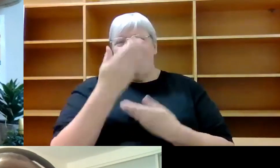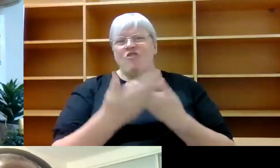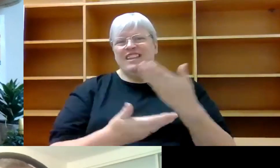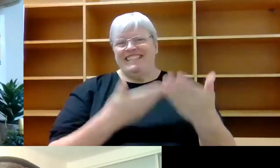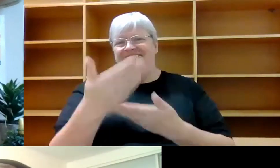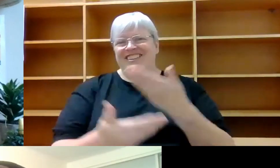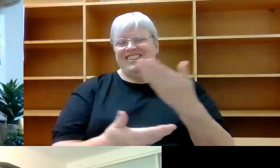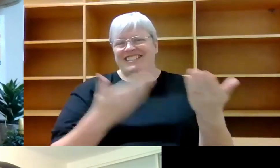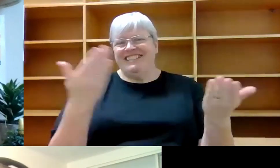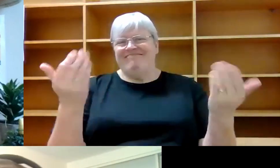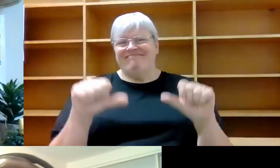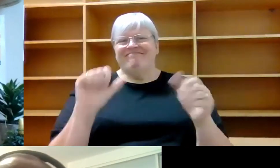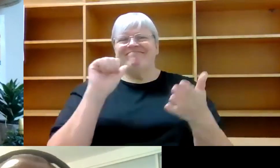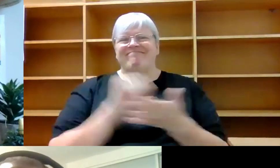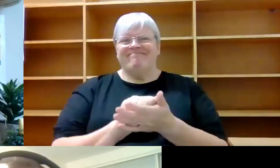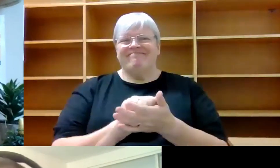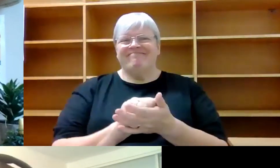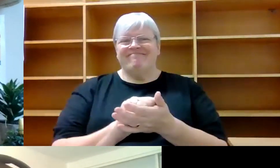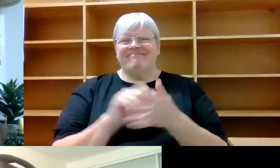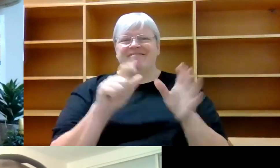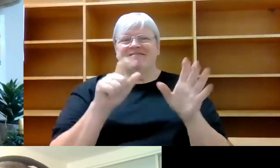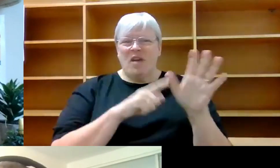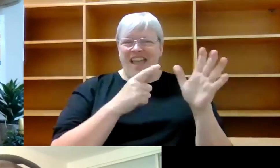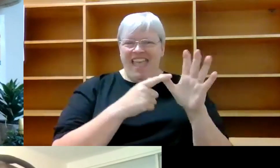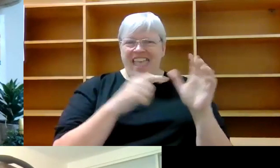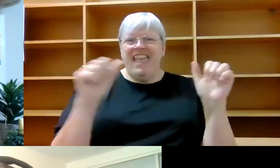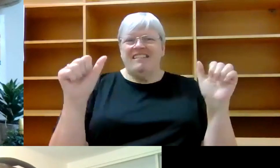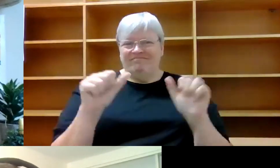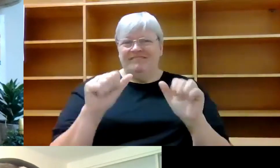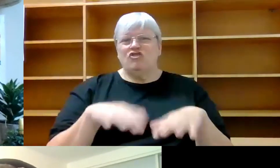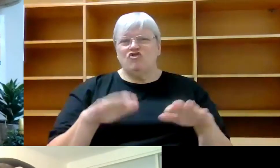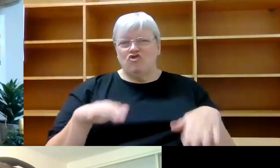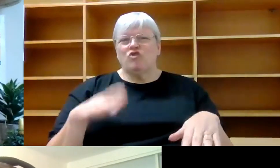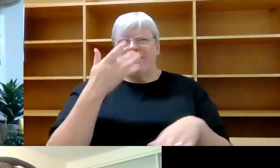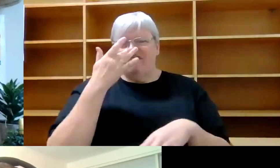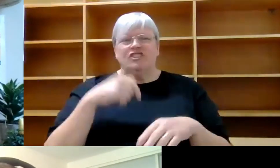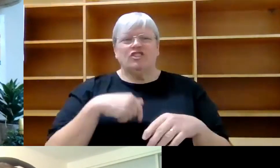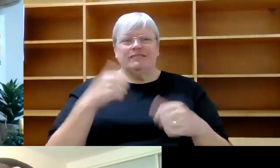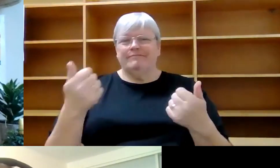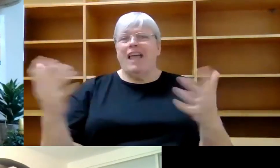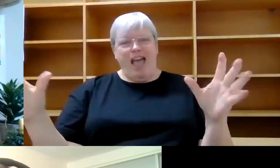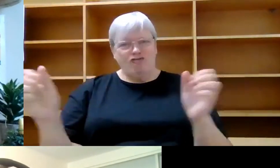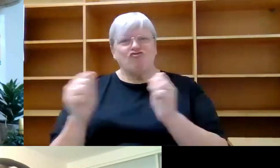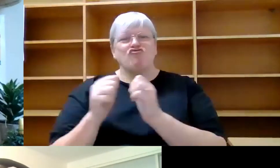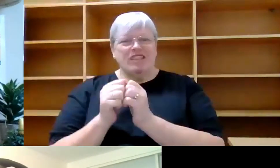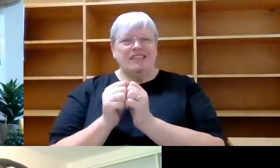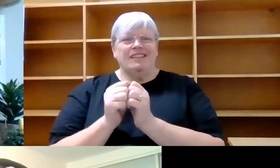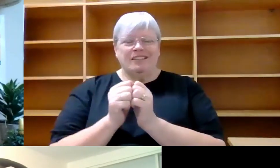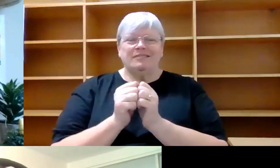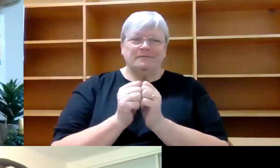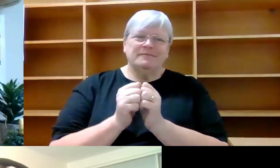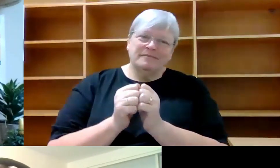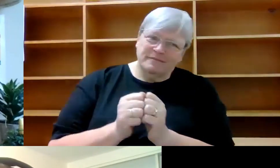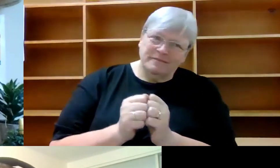in middle, in YA and children's fiction. Yeah, no, I'm totally with you on that one. And I